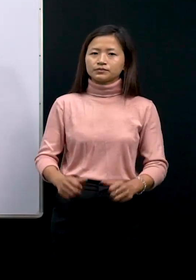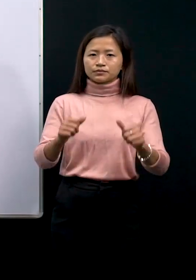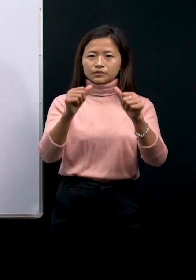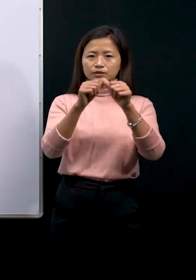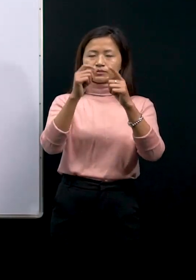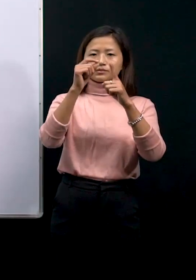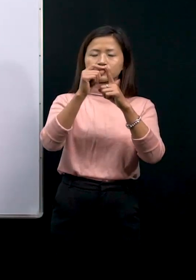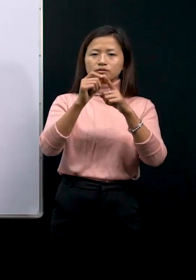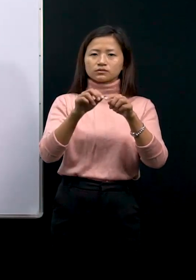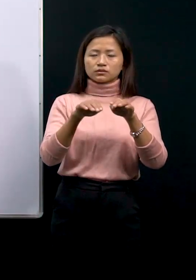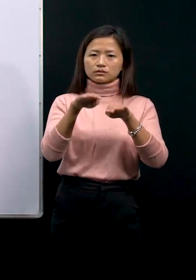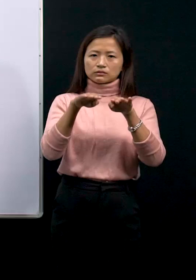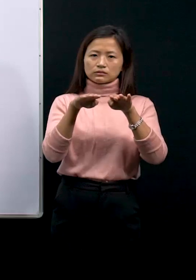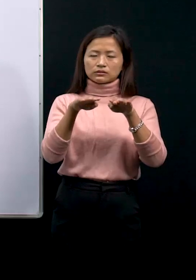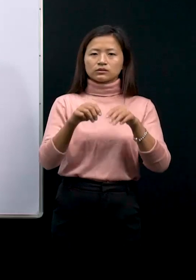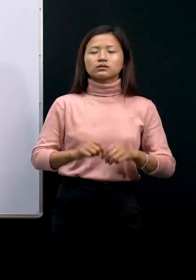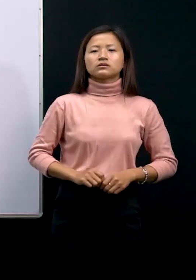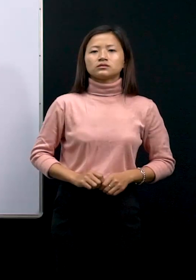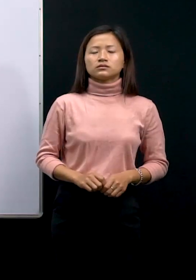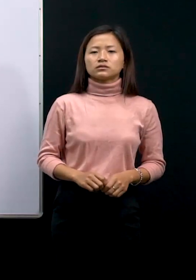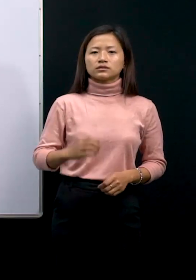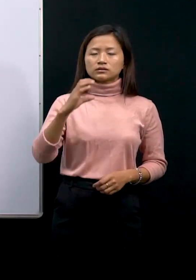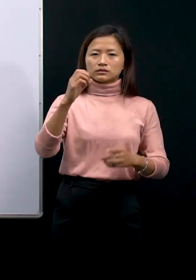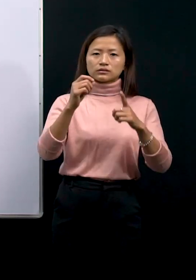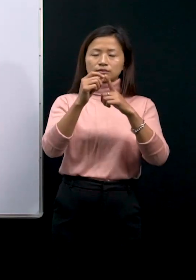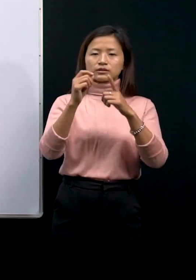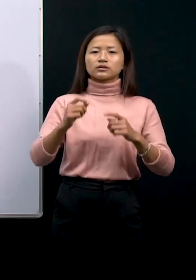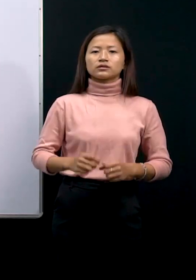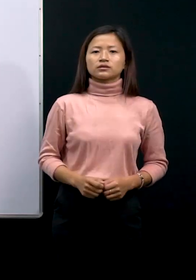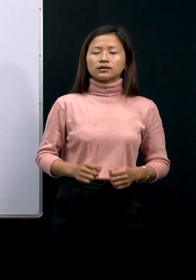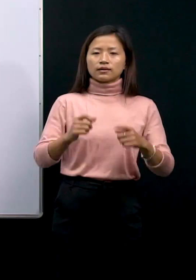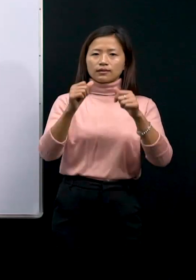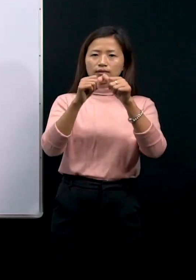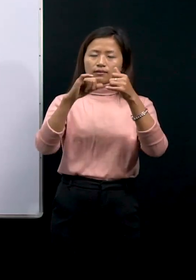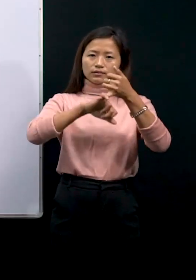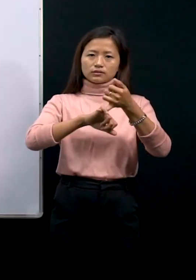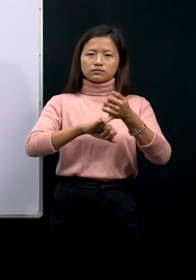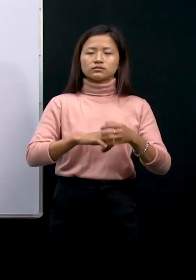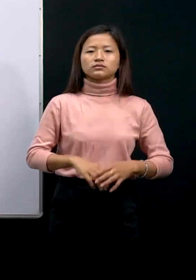AP and AS equal or not? I am telling you AP equal to AS.